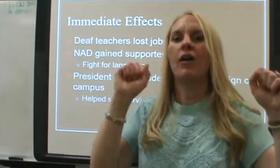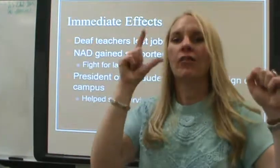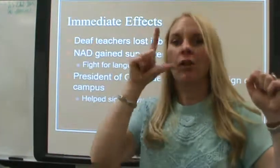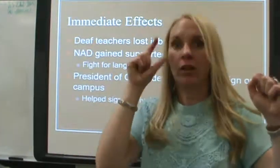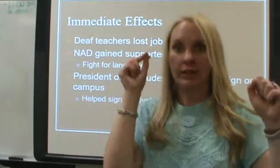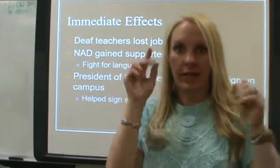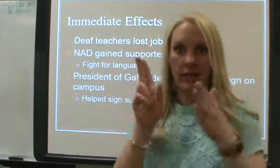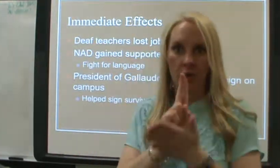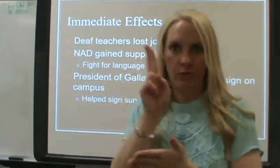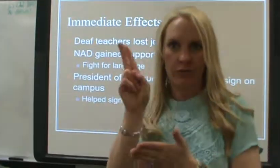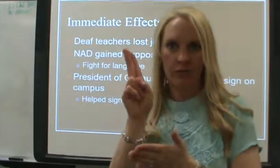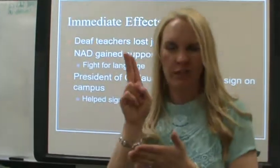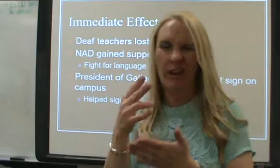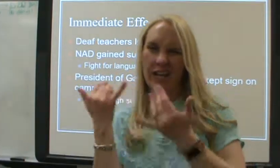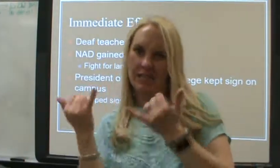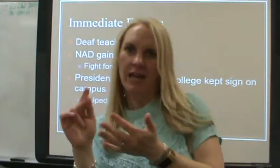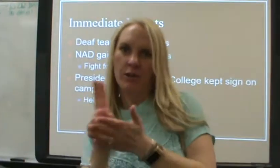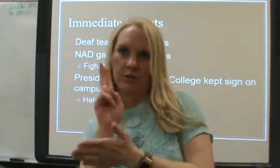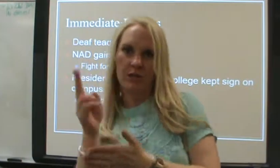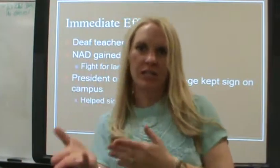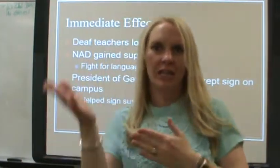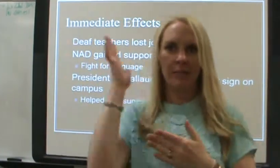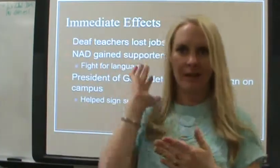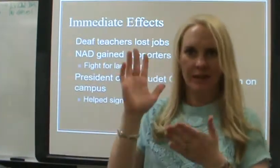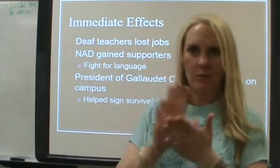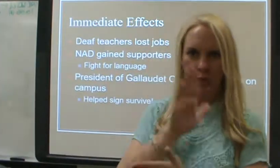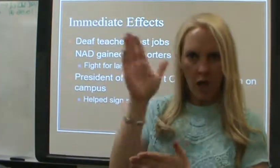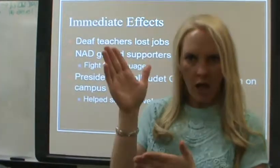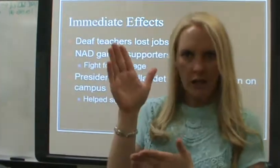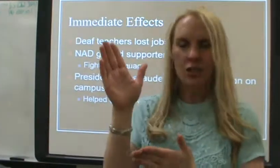of Gallaudet University, right? It's now university, back then it was college.